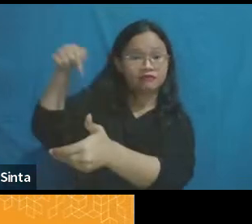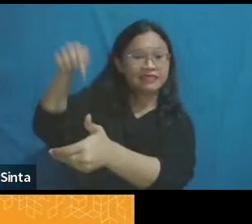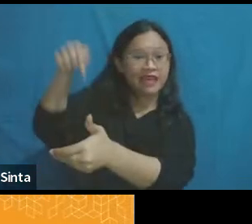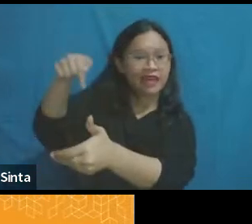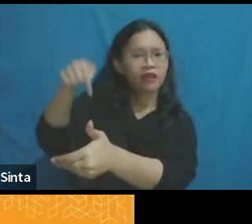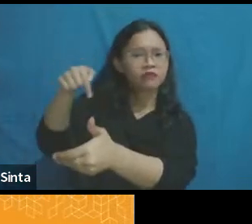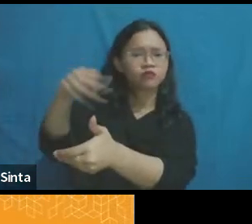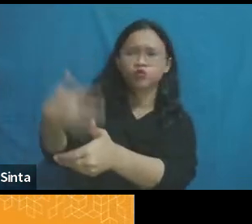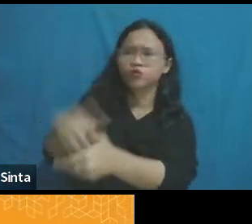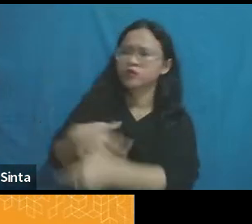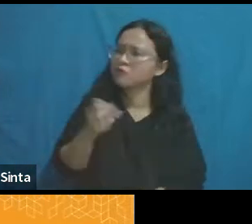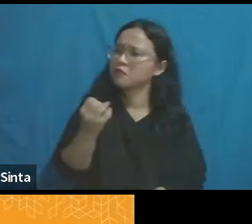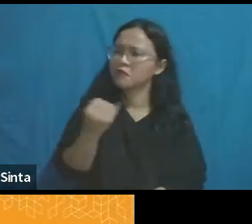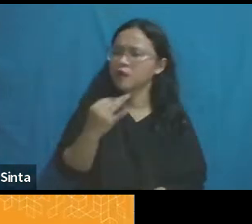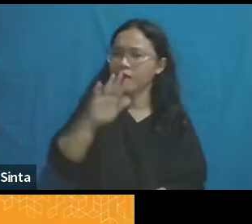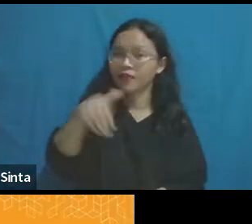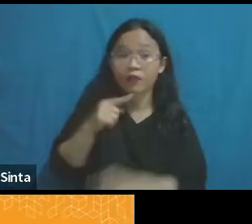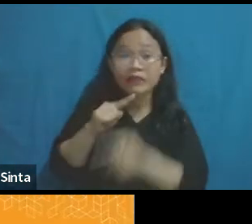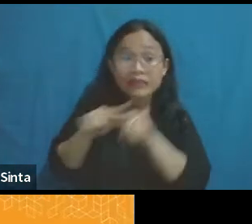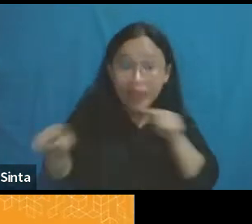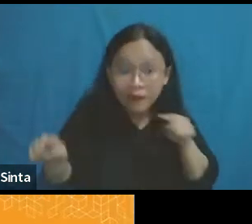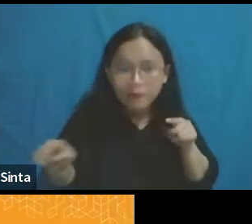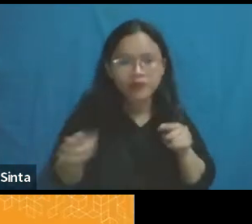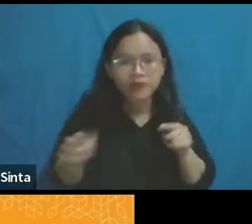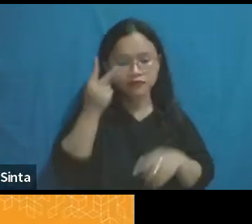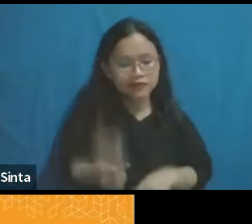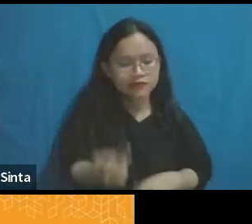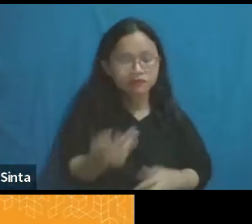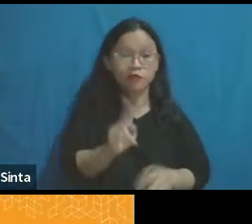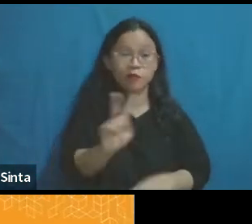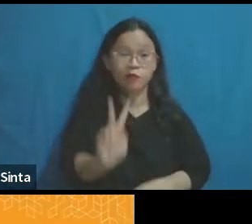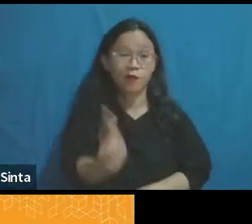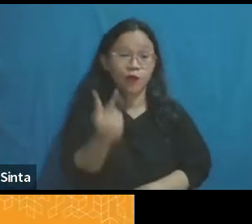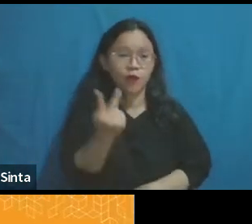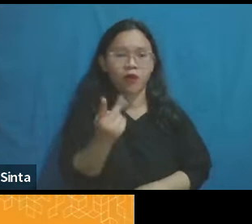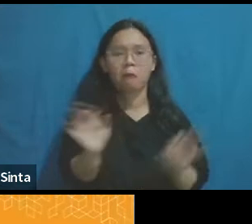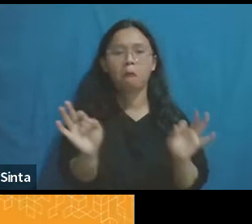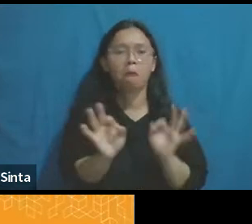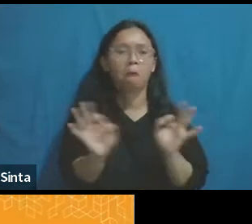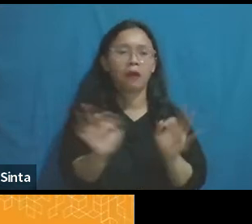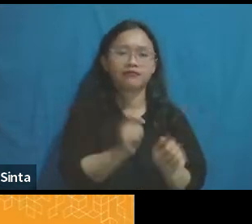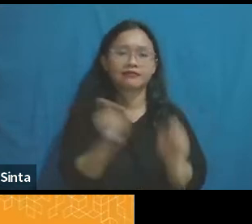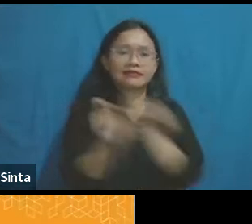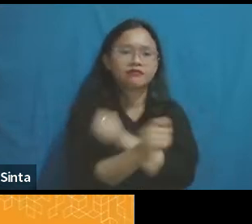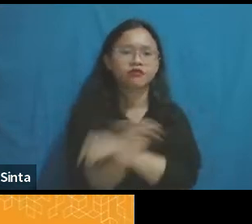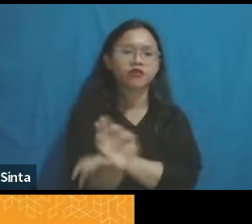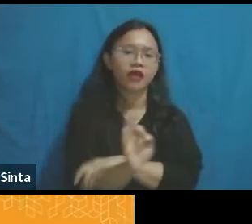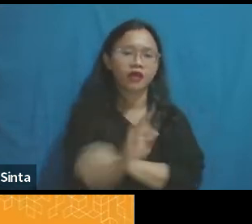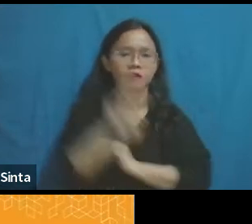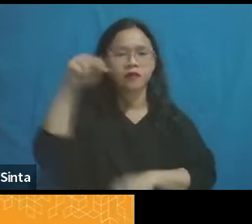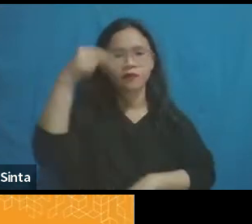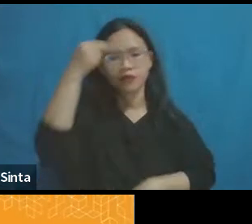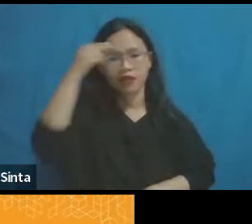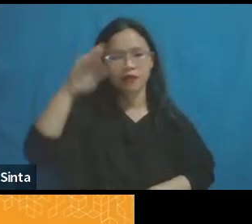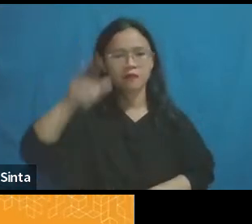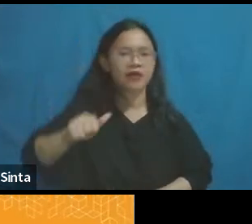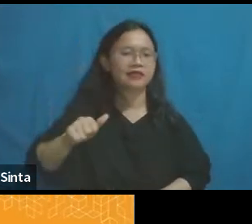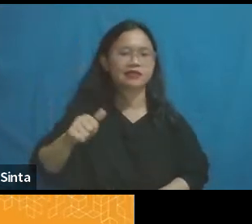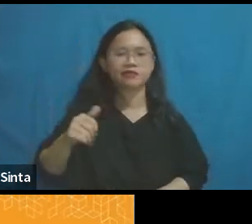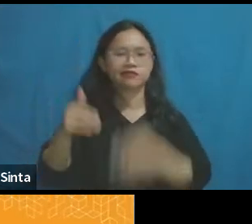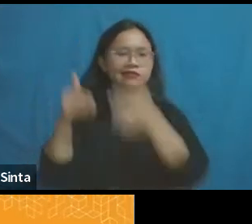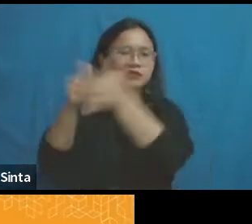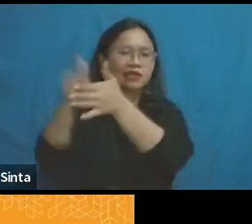improvement, and then the government doesn't learn much from their policies at the time until now.